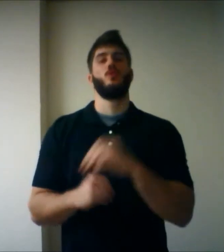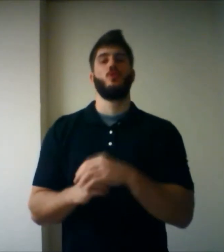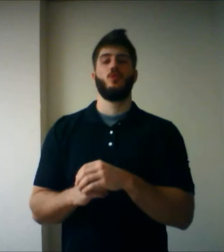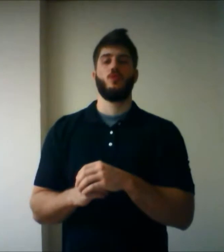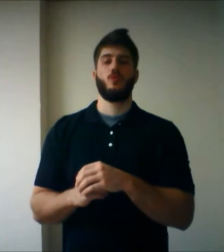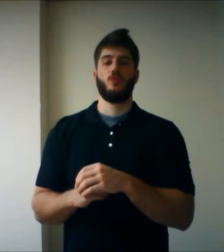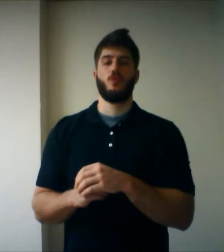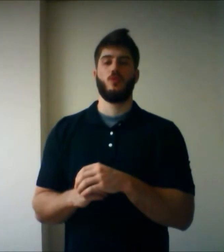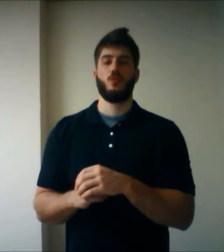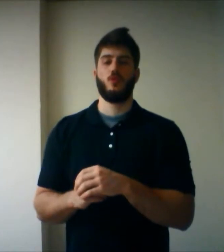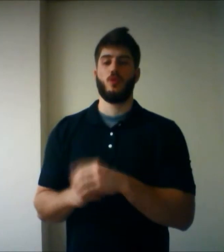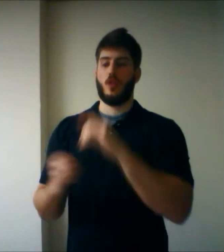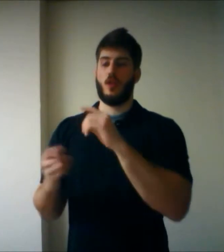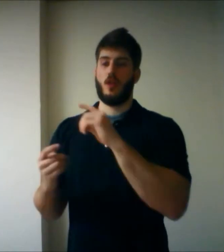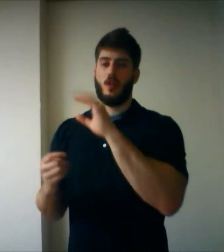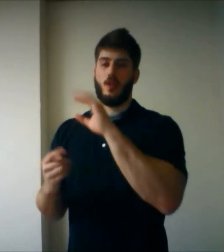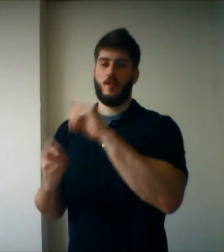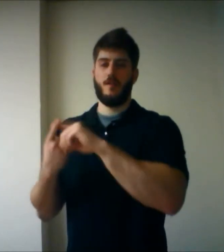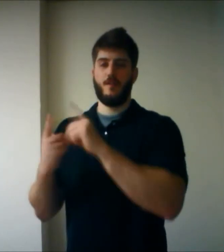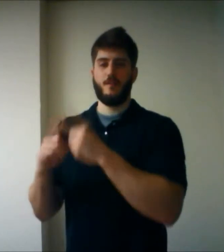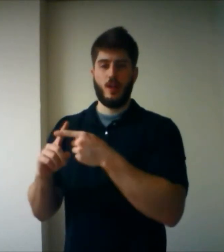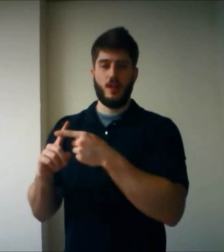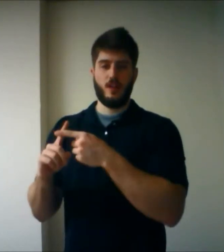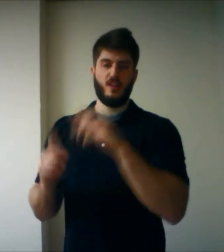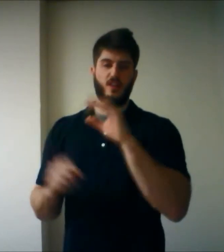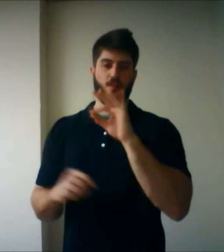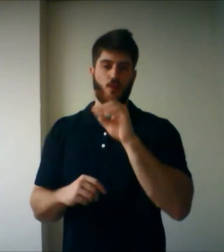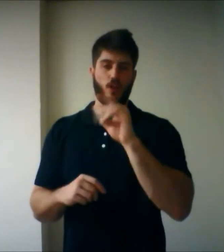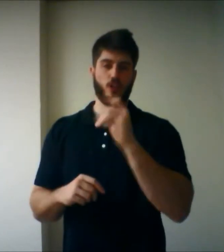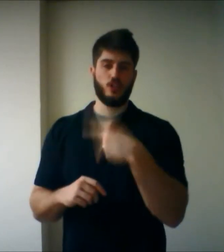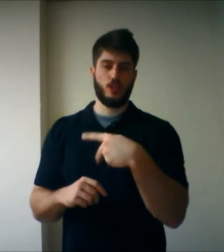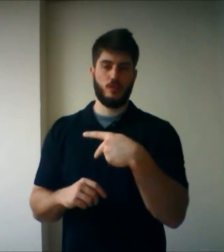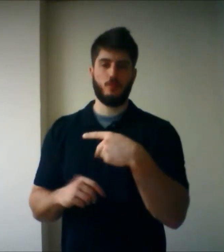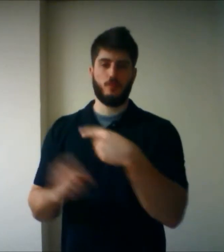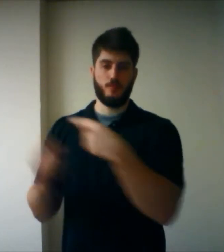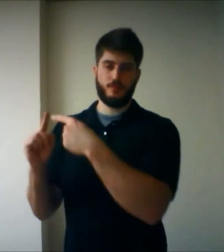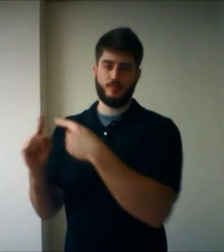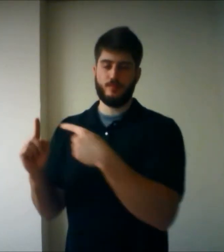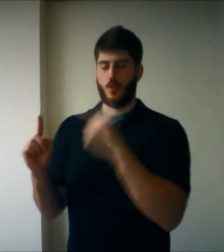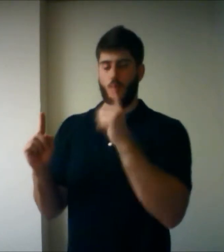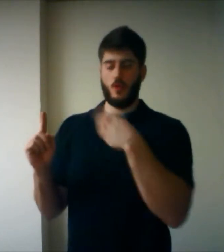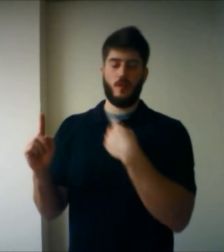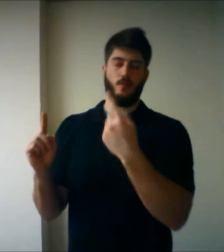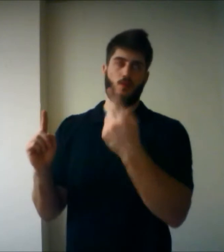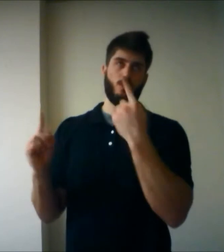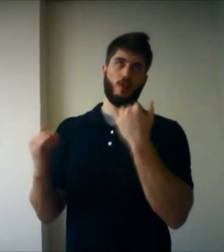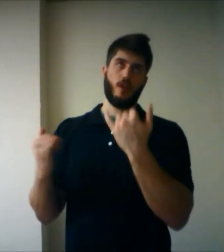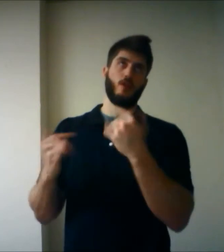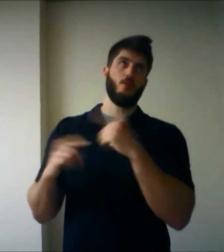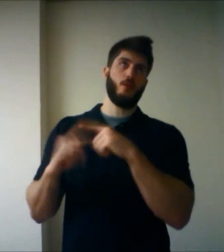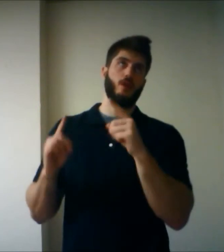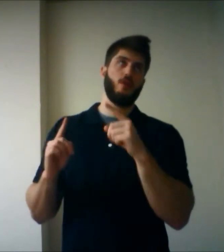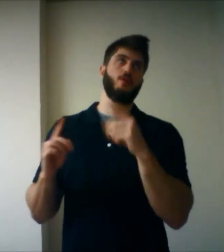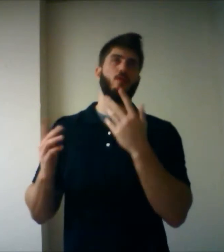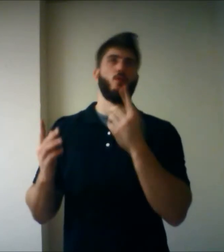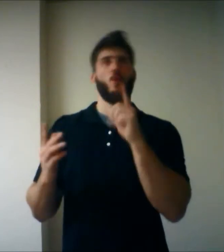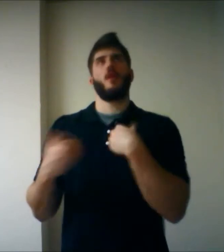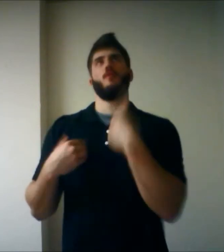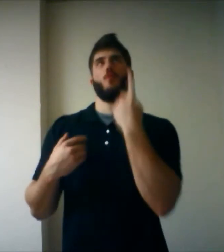the Friendship Motors group will be sorted in order, but there is only one. Similarly, Leicester Motors, there is only one. So let's look